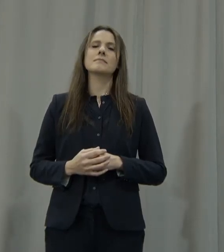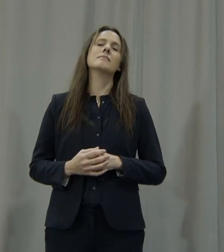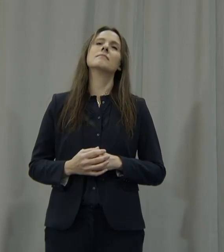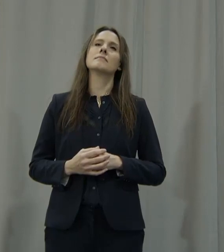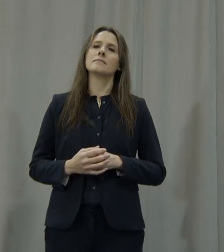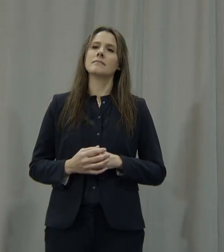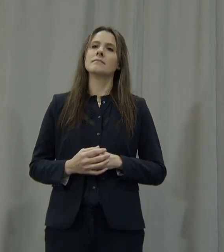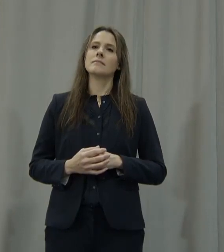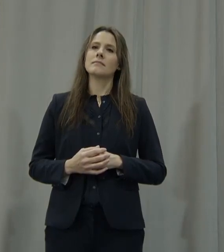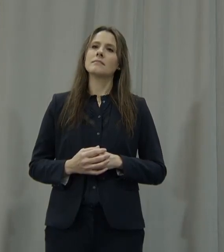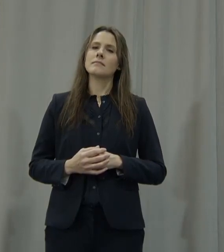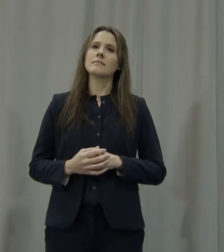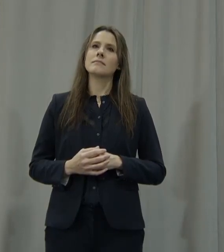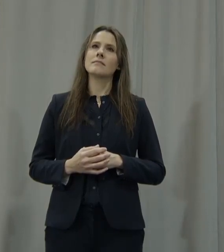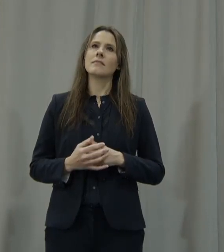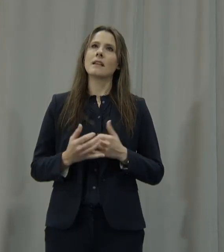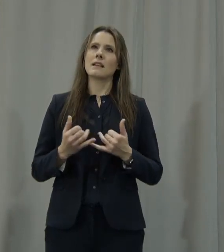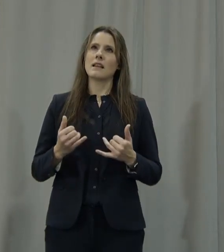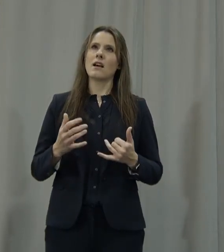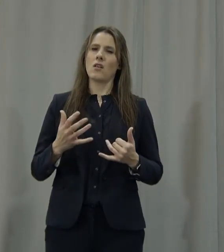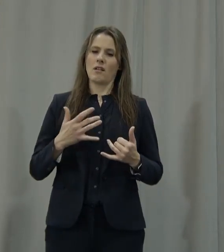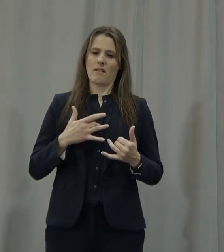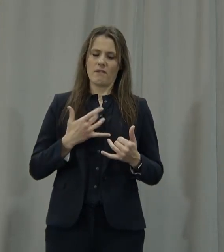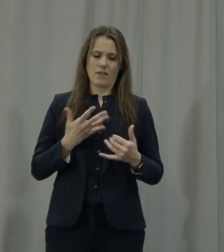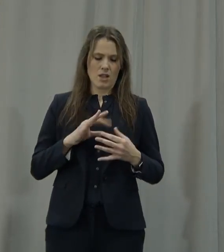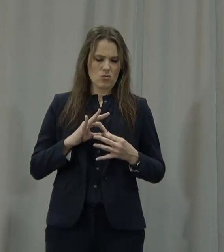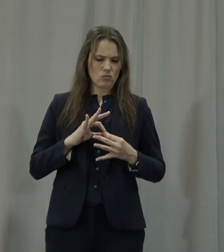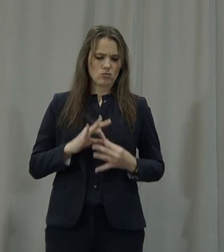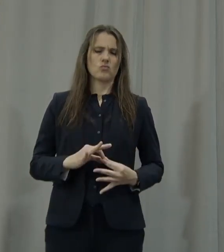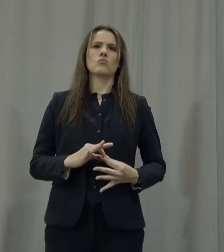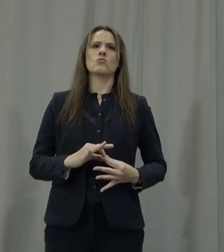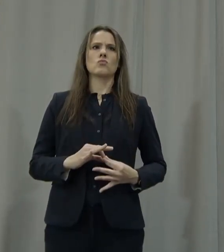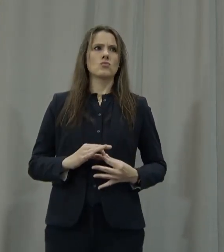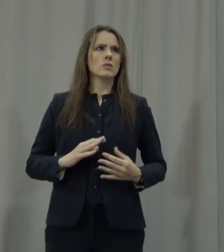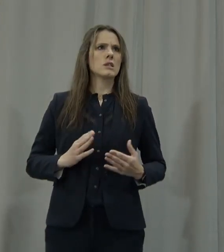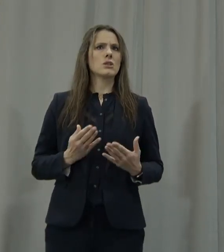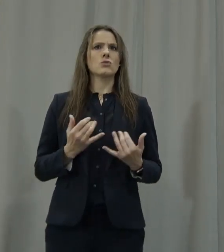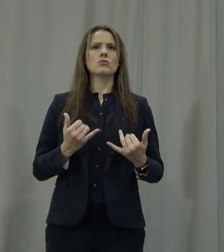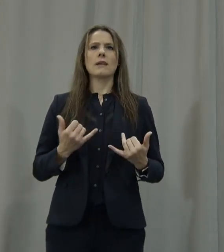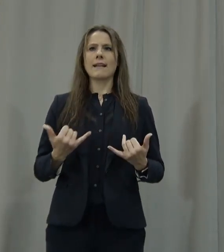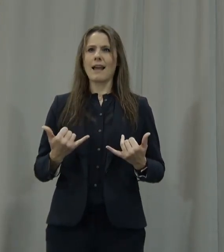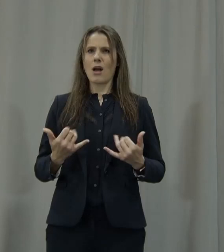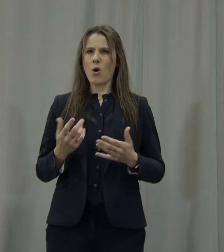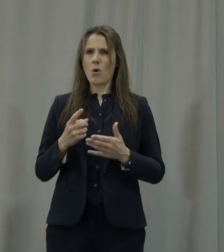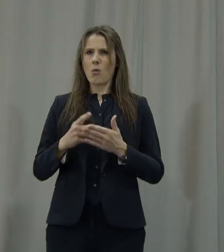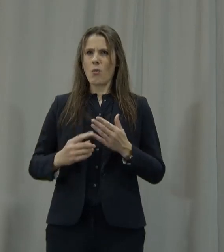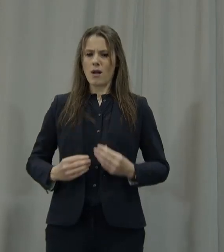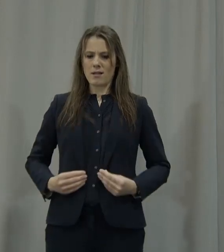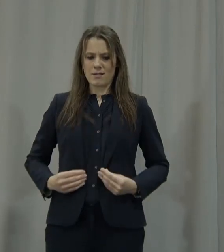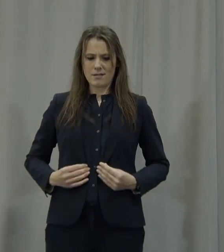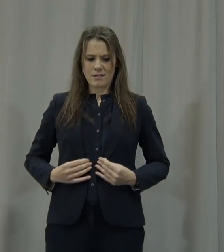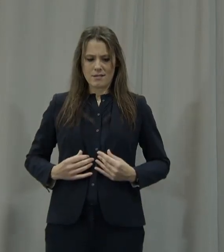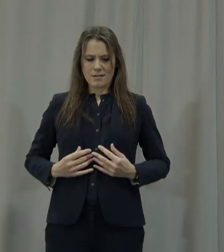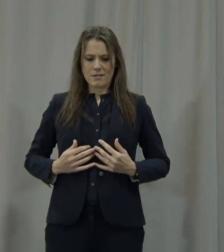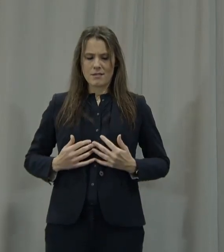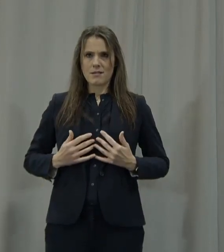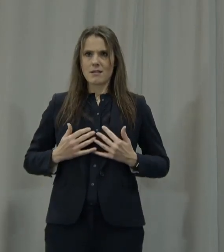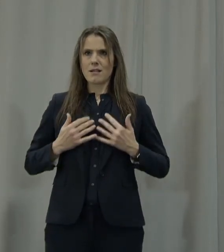And from there, from what you are rooted in, feel what is rising up in and through your